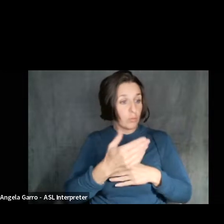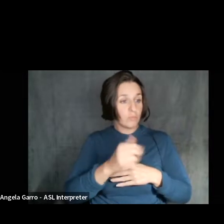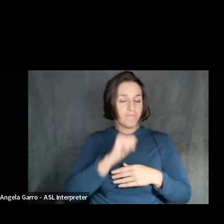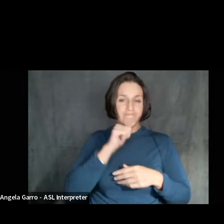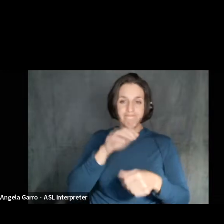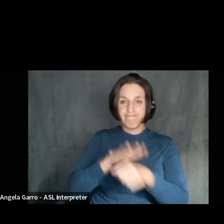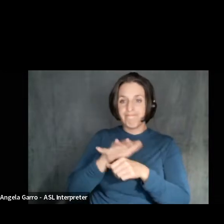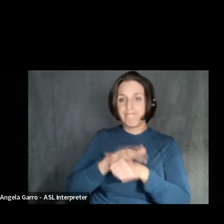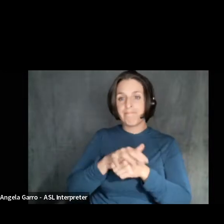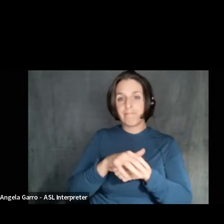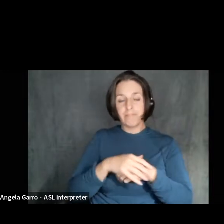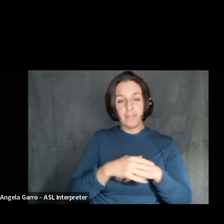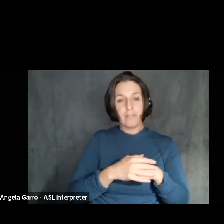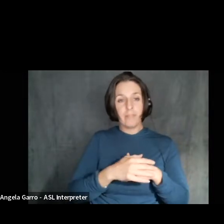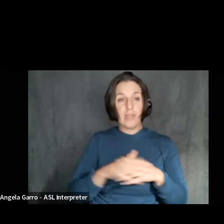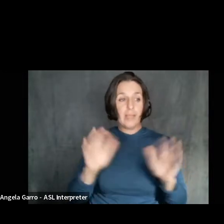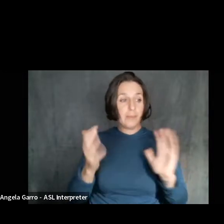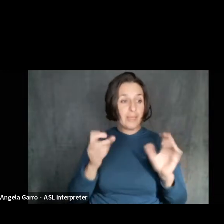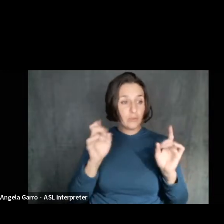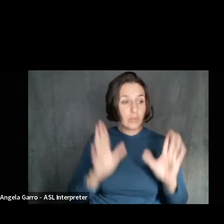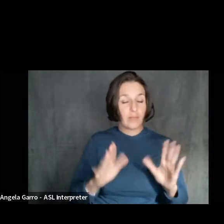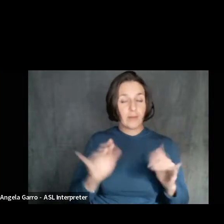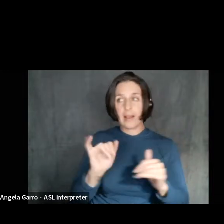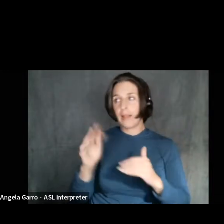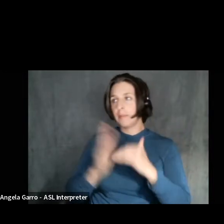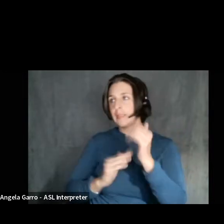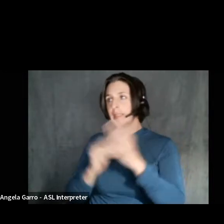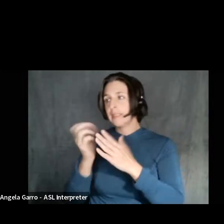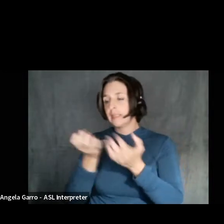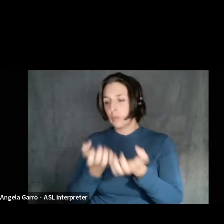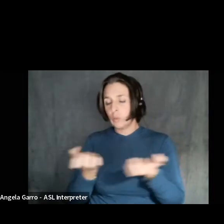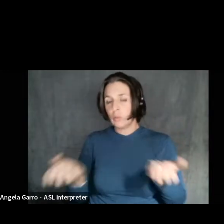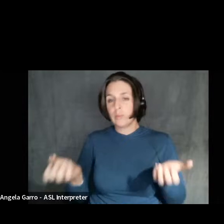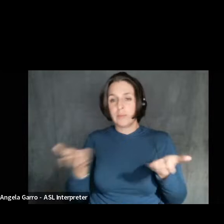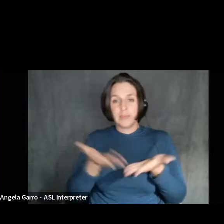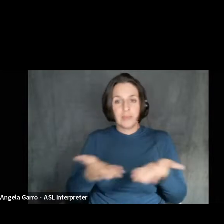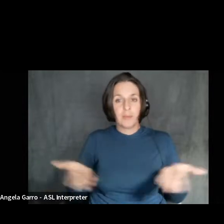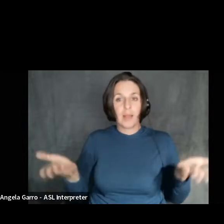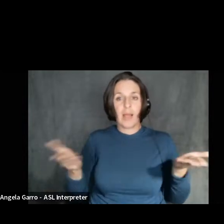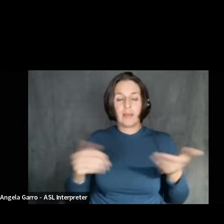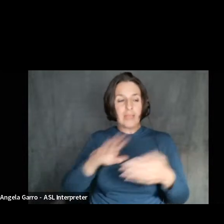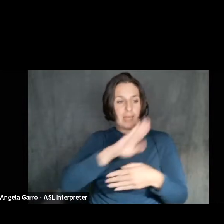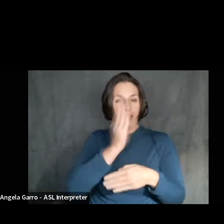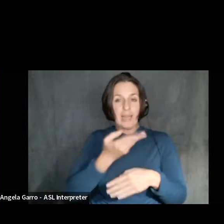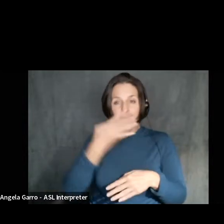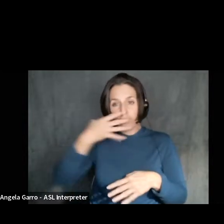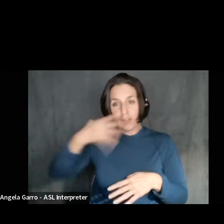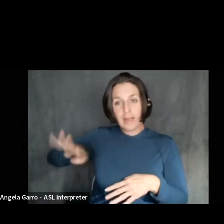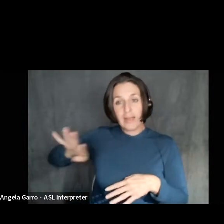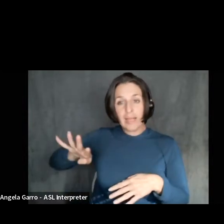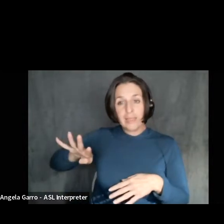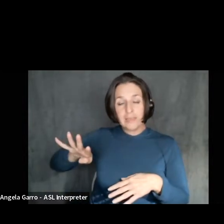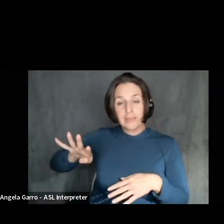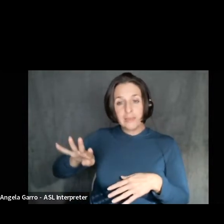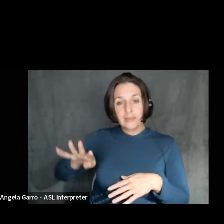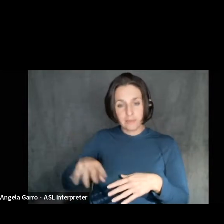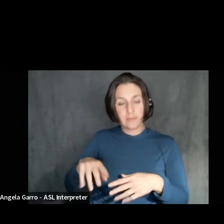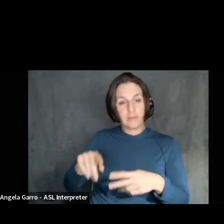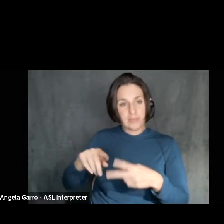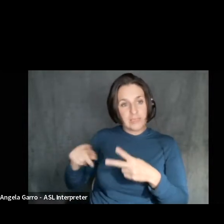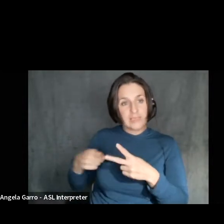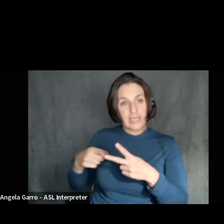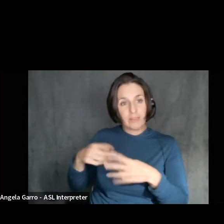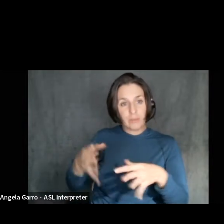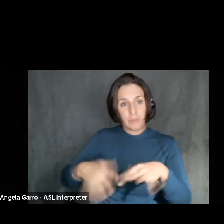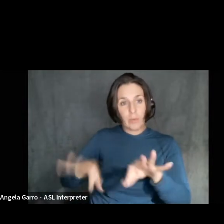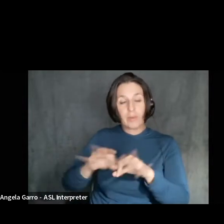with educators, such things as buildings, equipment, and supplies, though they can never be neglected, are of secondary importance. It